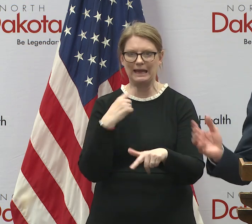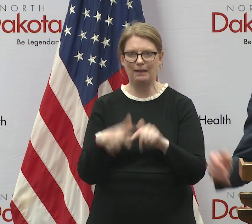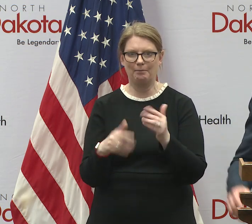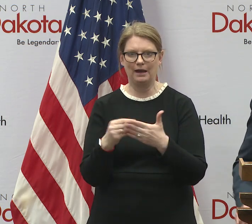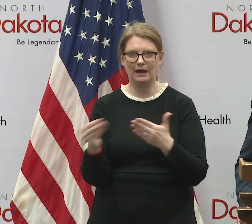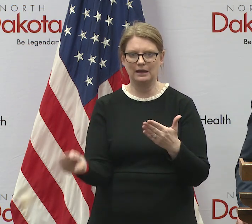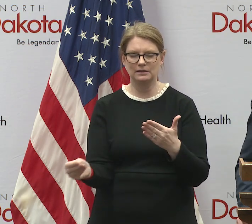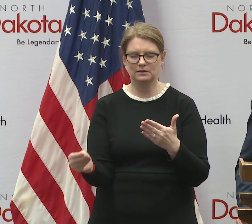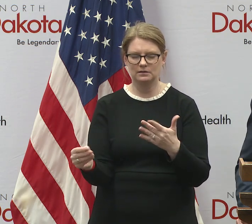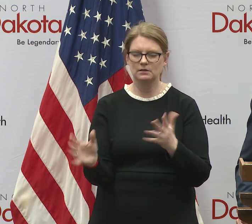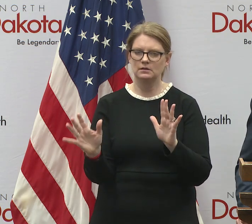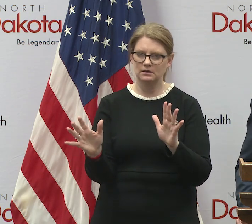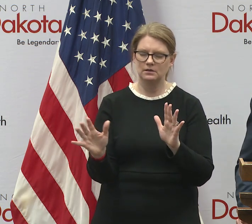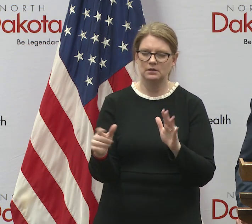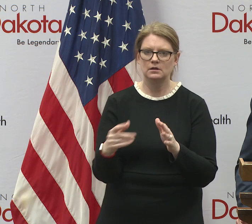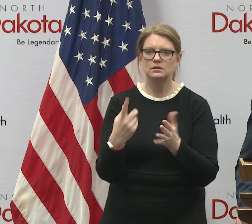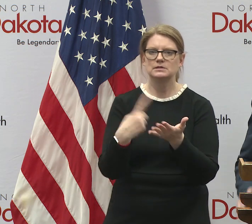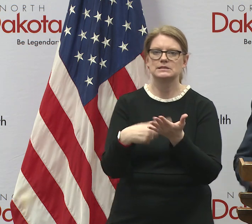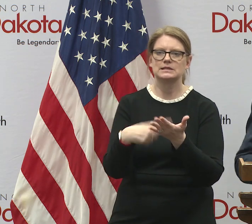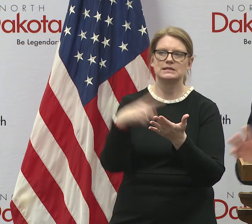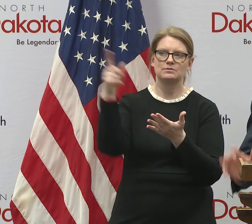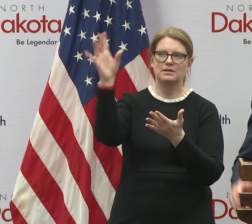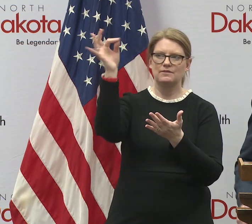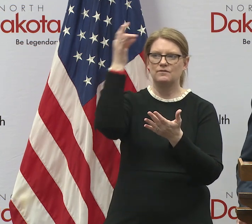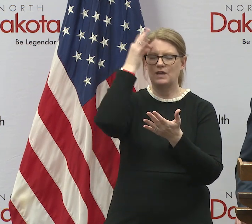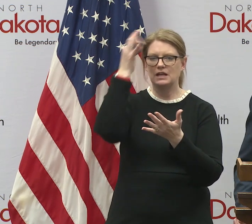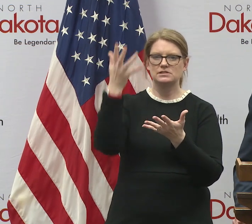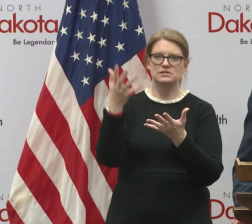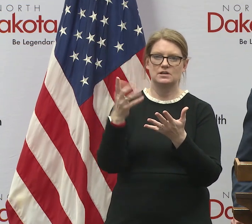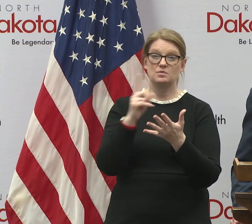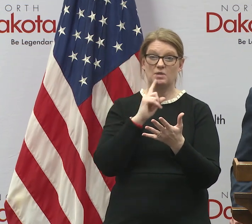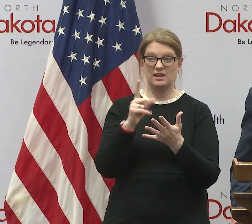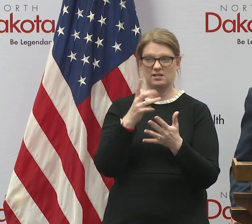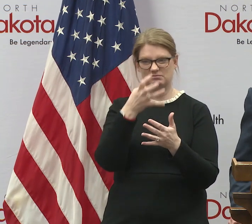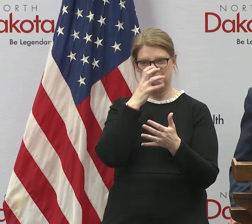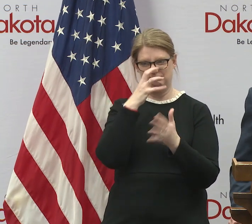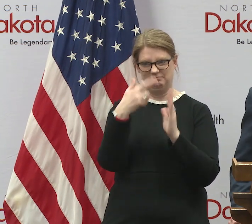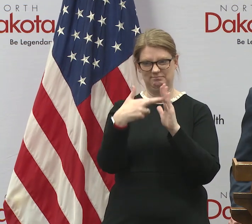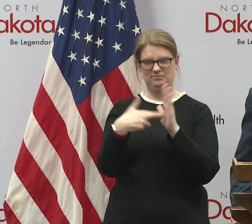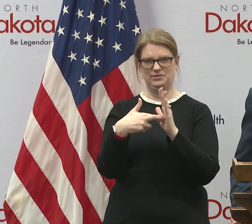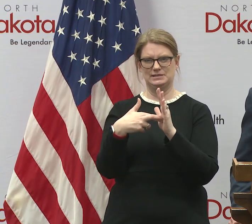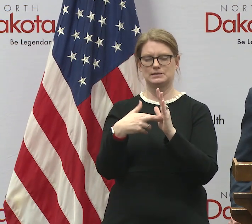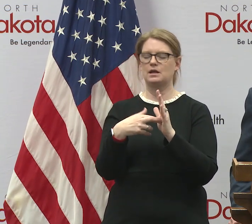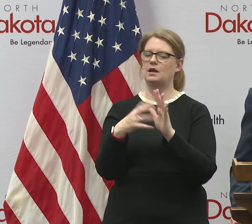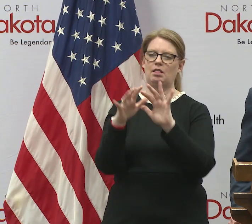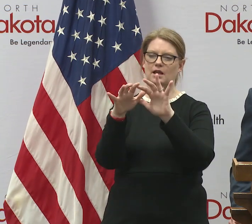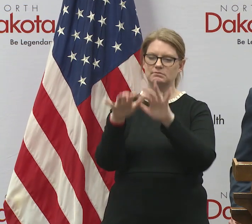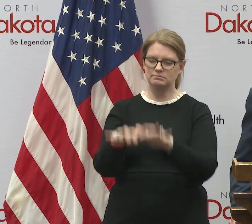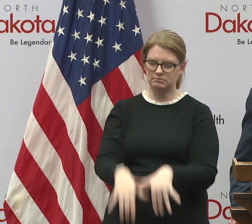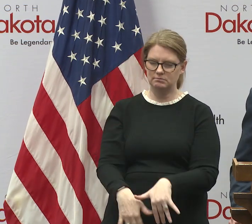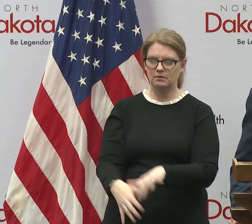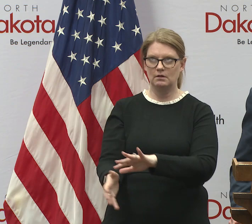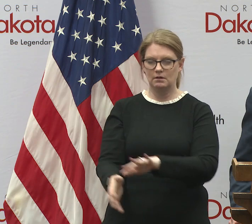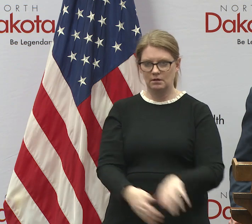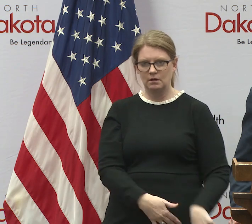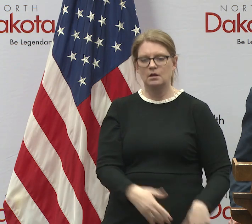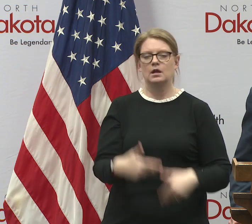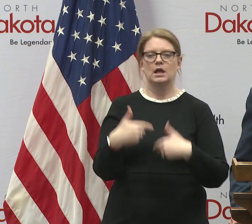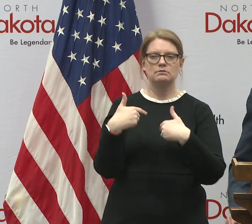to the feds about, trying to deregulate a bunch of those regulations so that we can, get into the business of